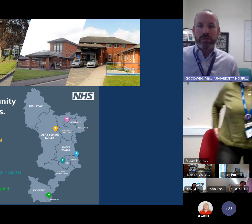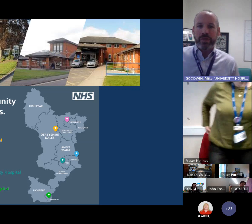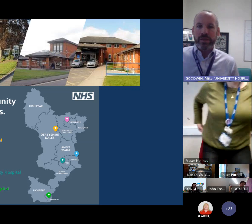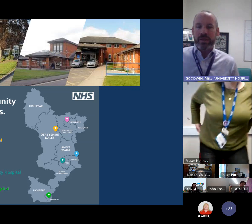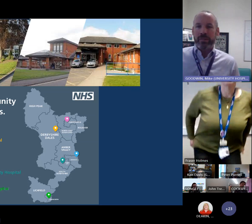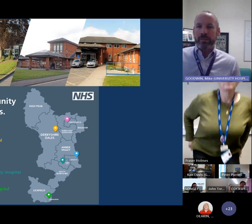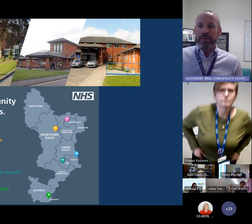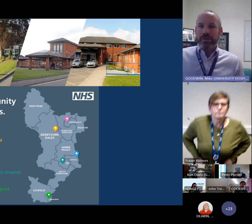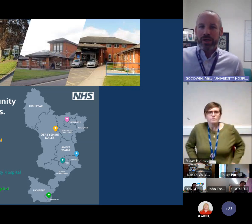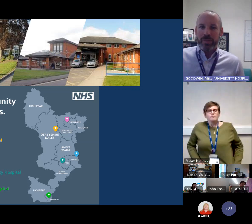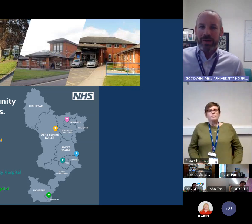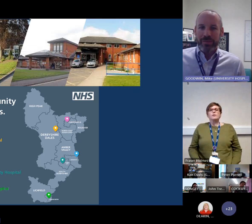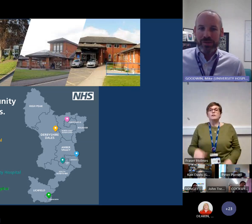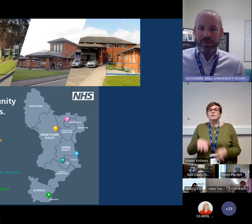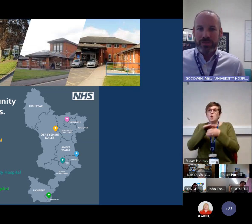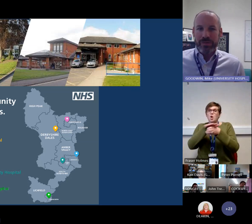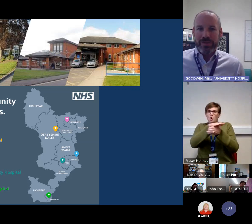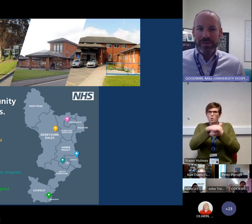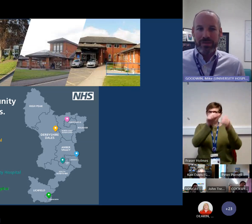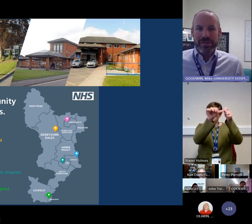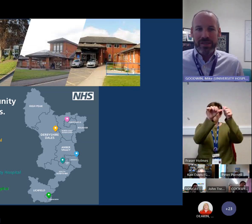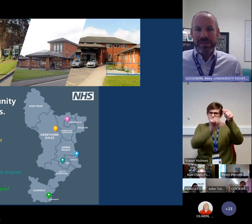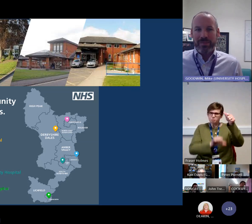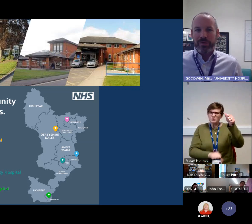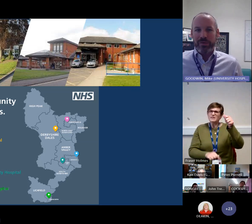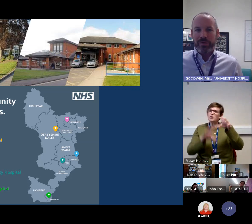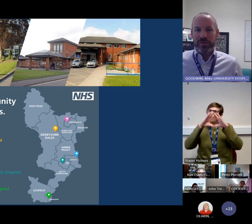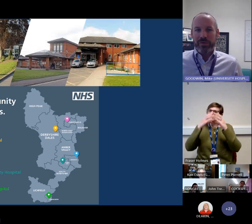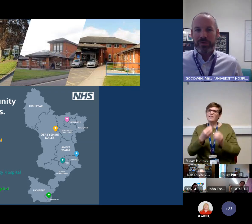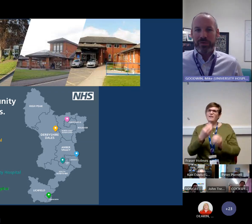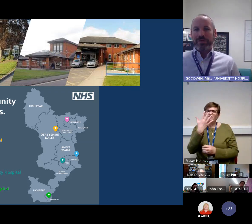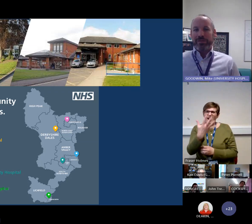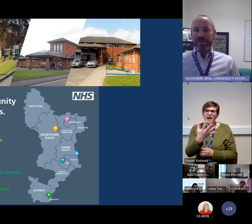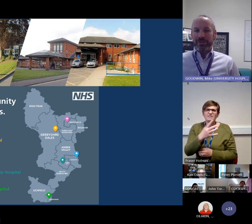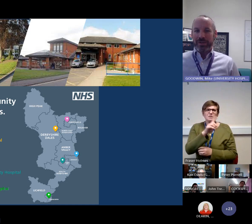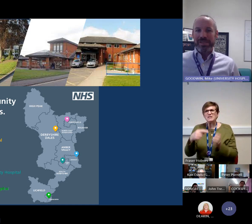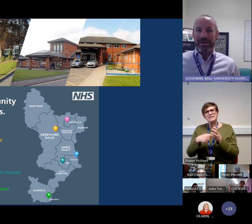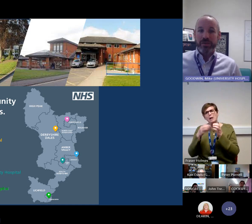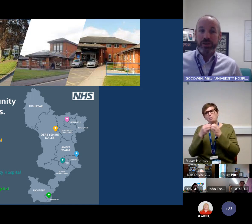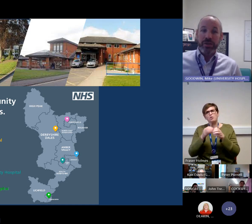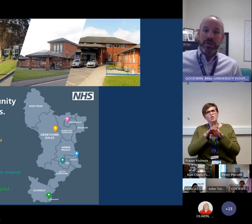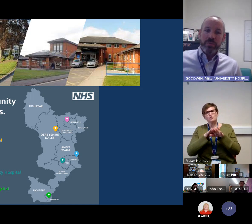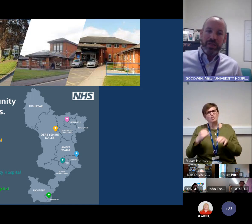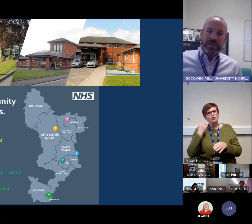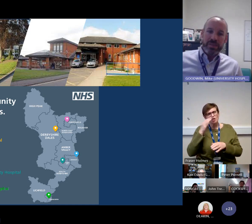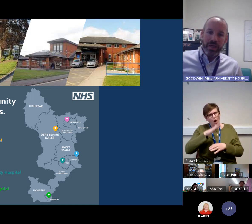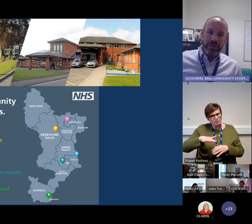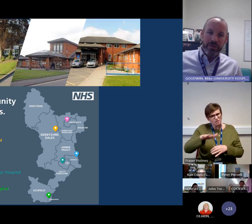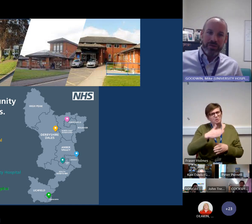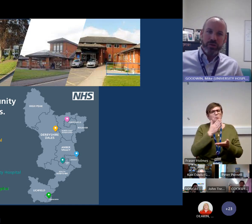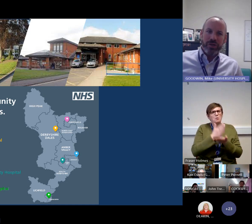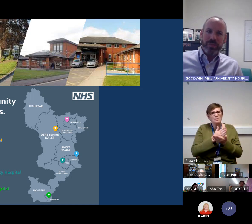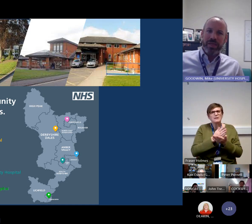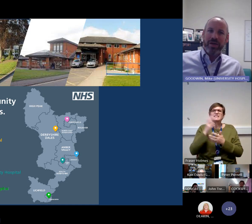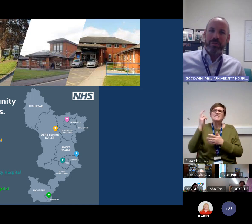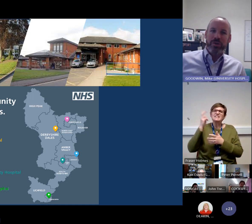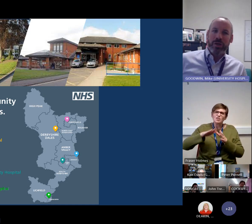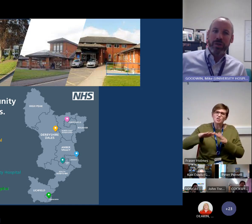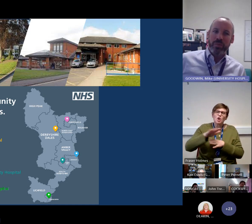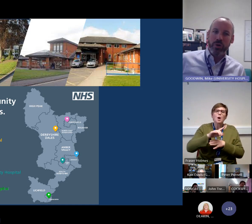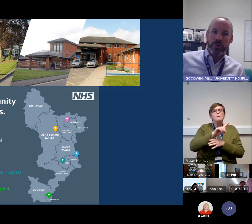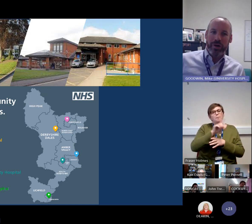5, although the sharp-eyed amongst you will notice that Tamworth isn't in Derbyshire, it's actually in Staffordshire, but it is part of the Joined Up